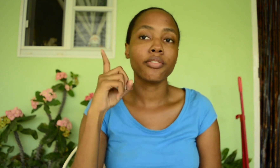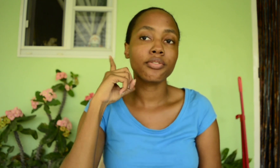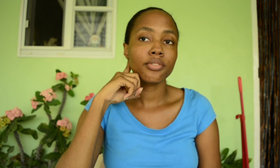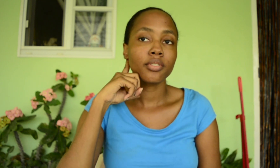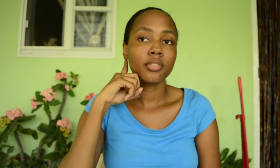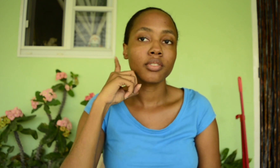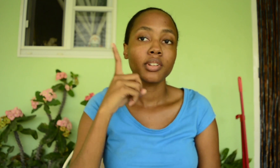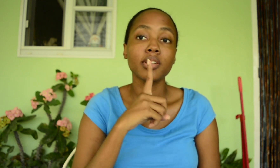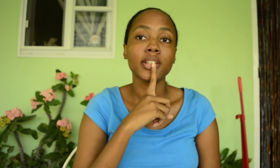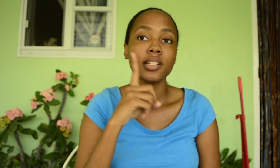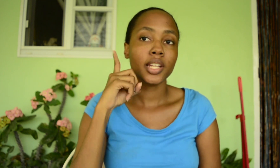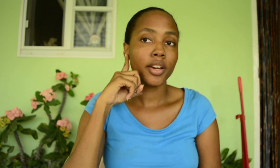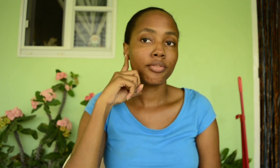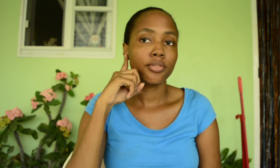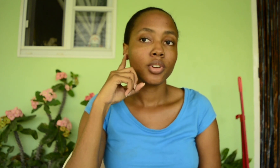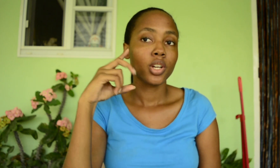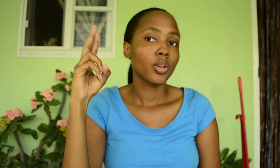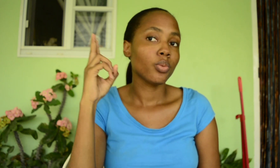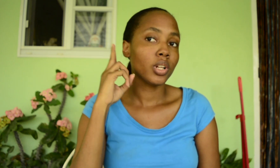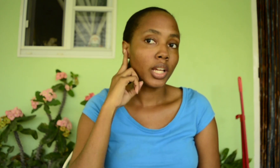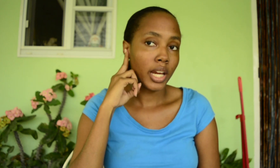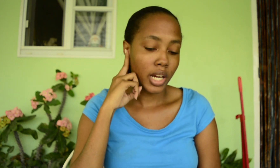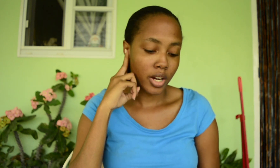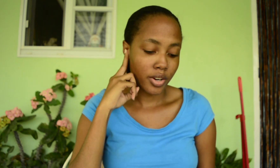deaf, deaf will hear.